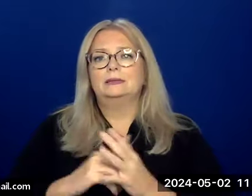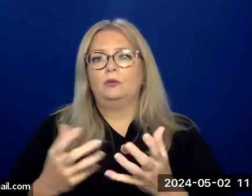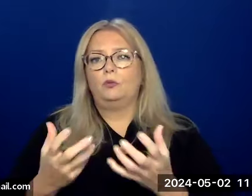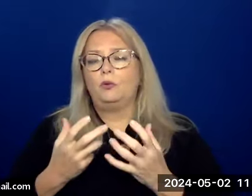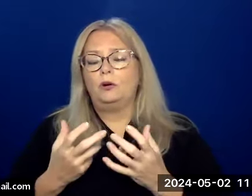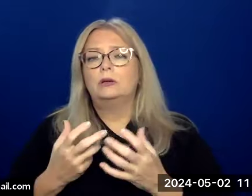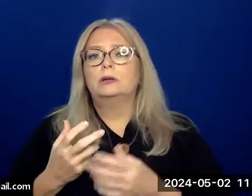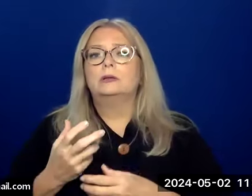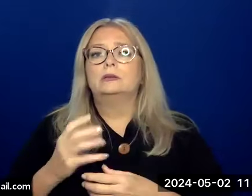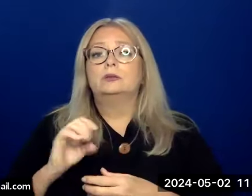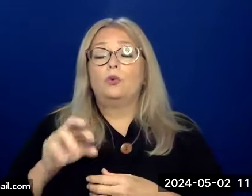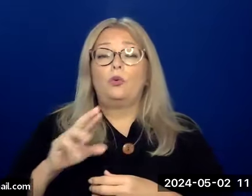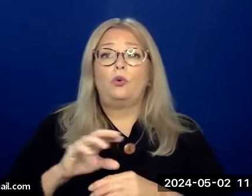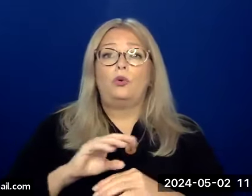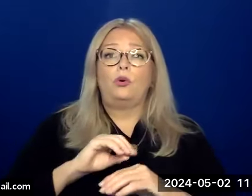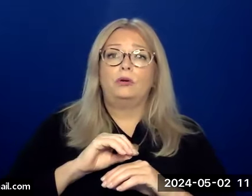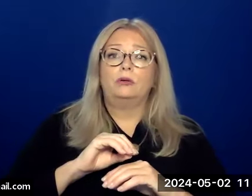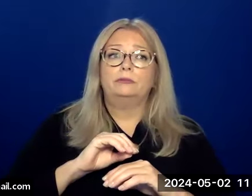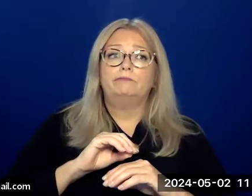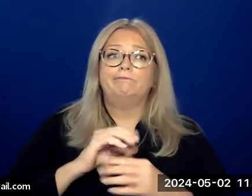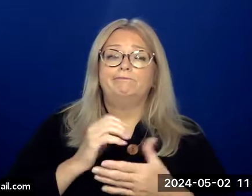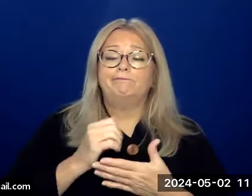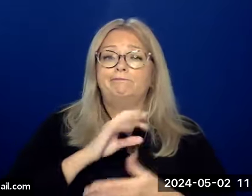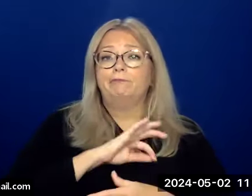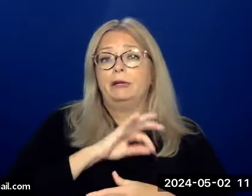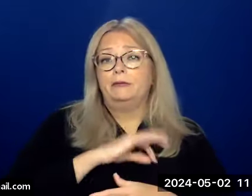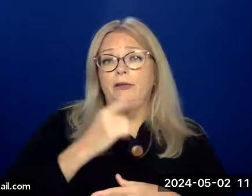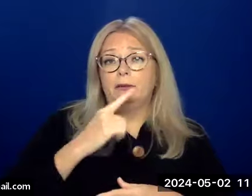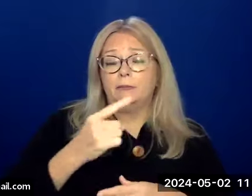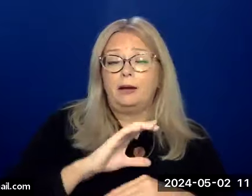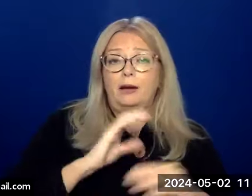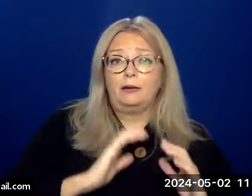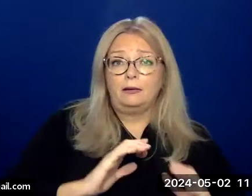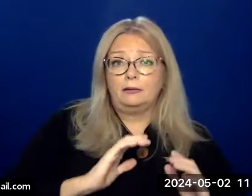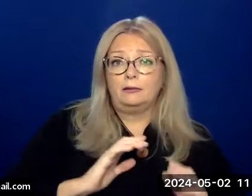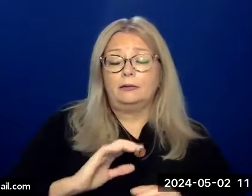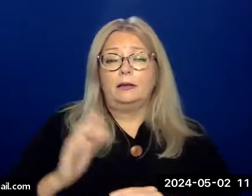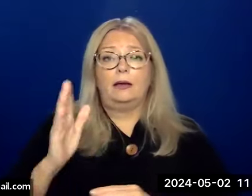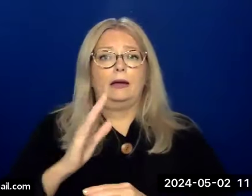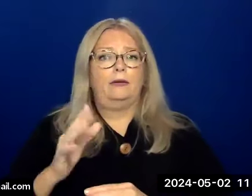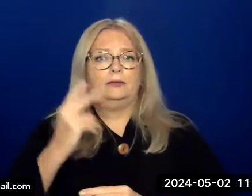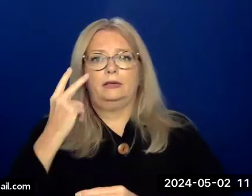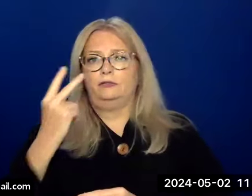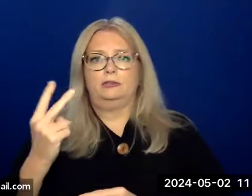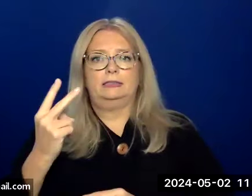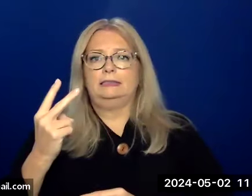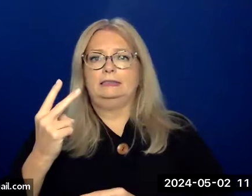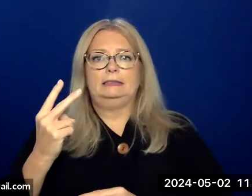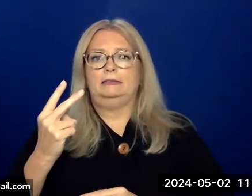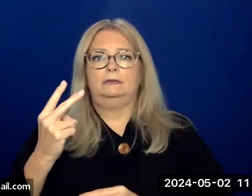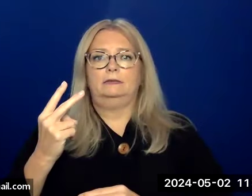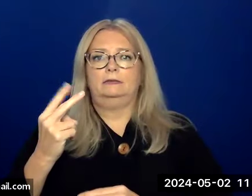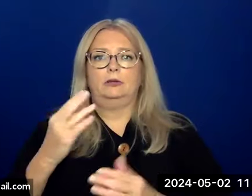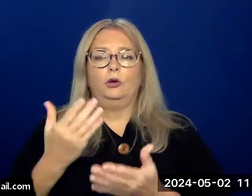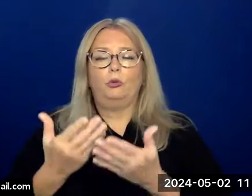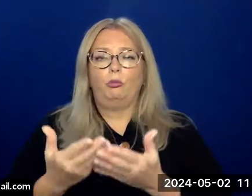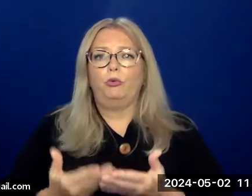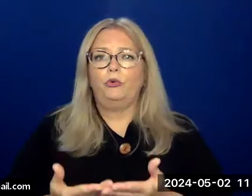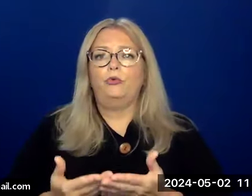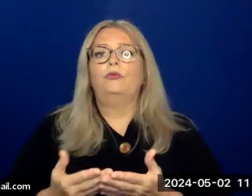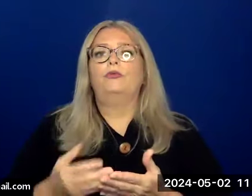As I have not seen any data-driven background on this test having a positive impact on my